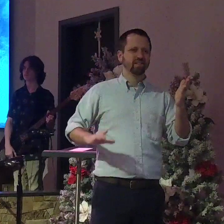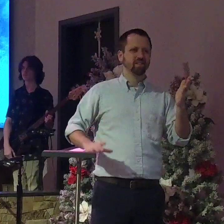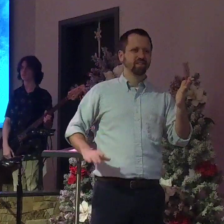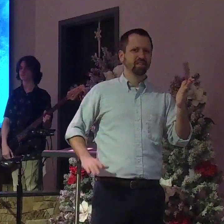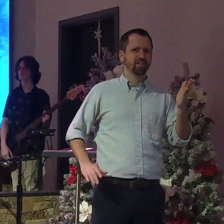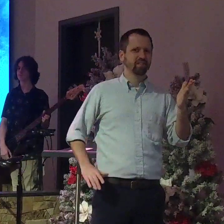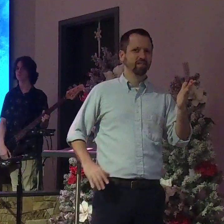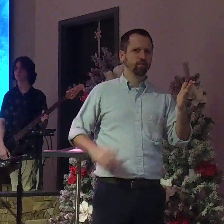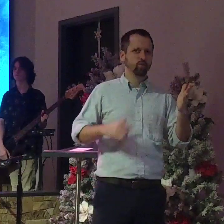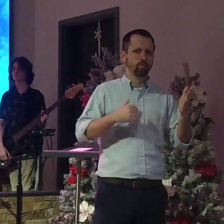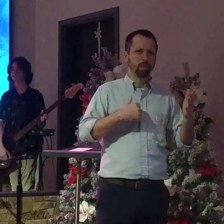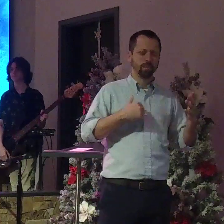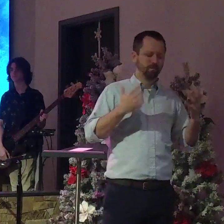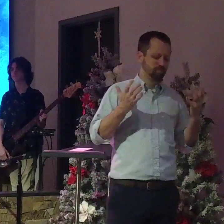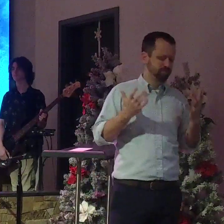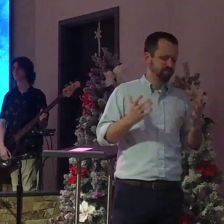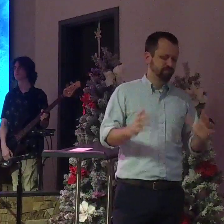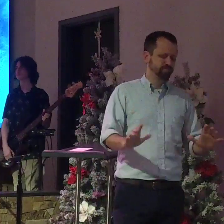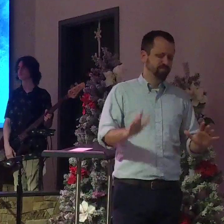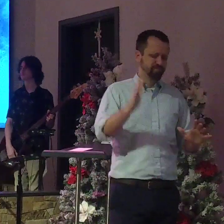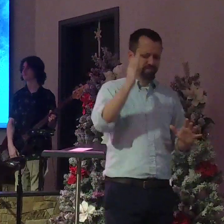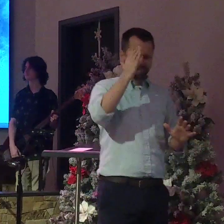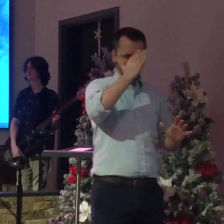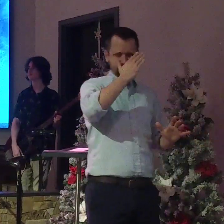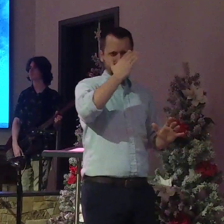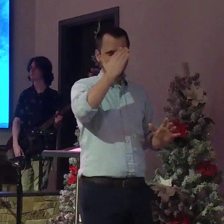boast in anything.